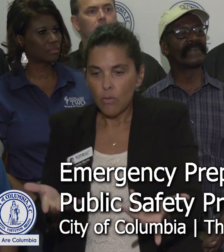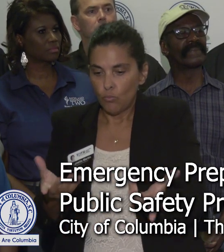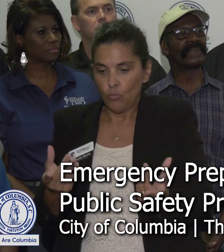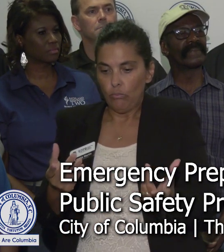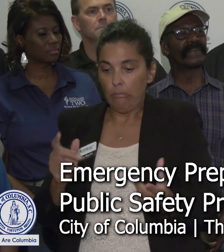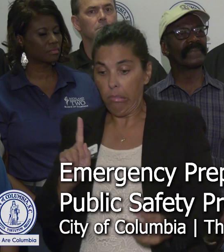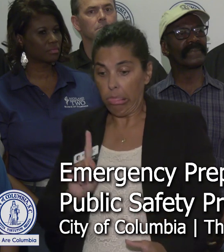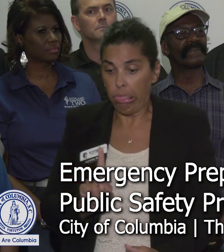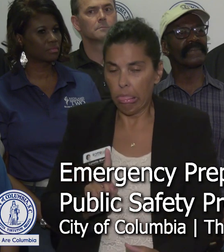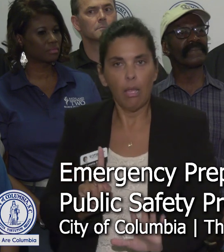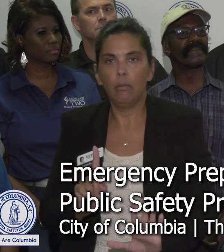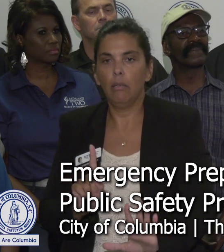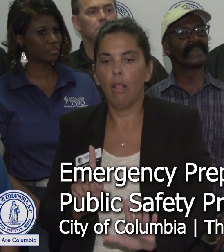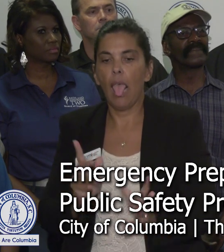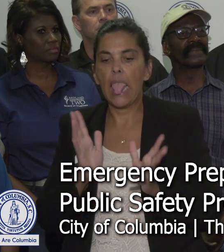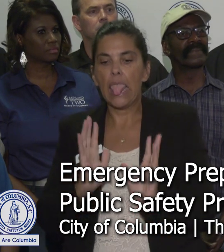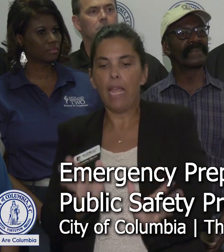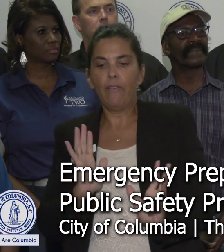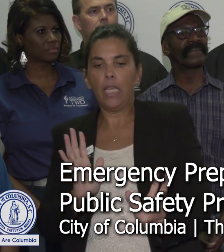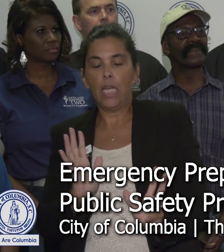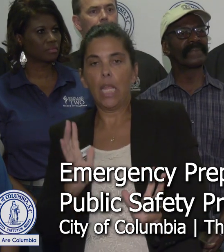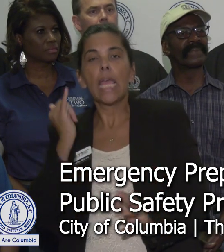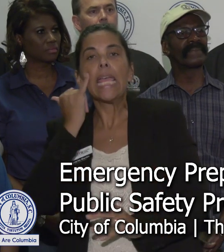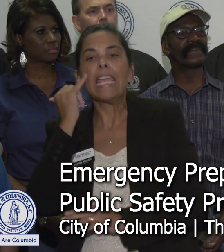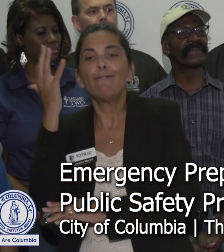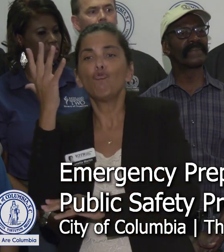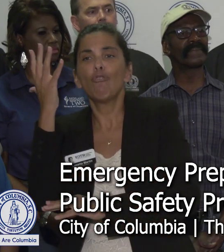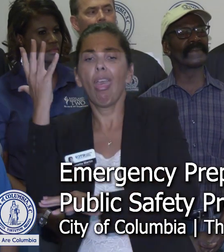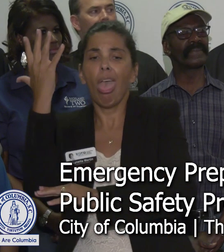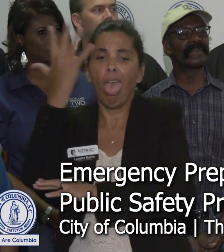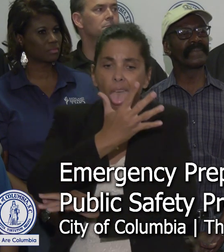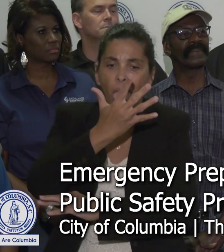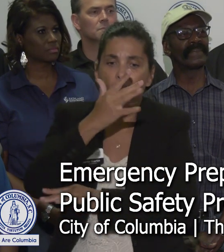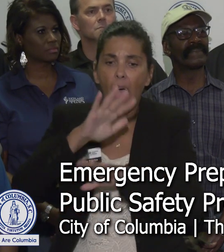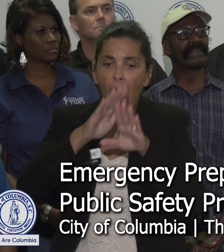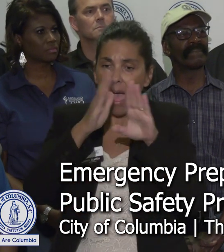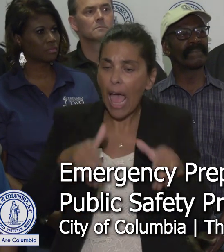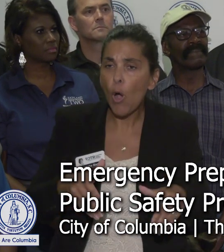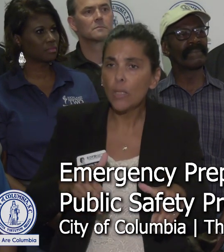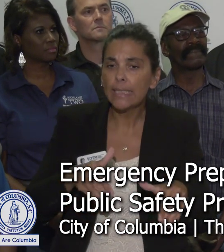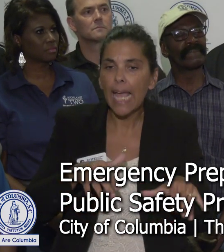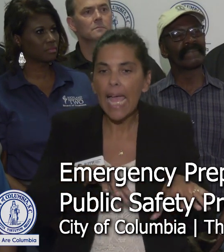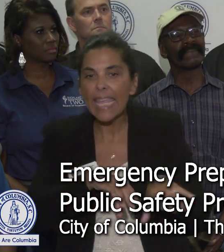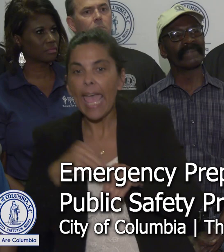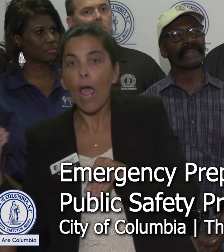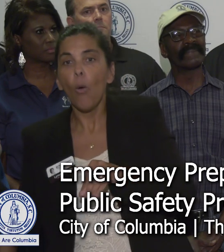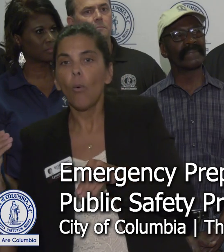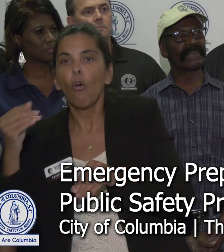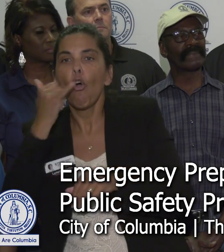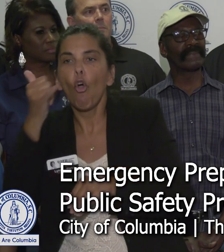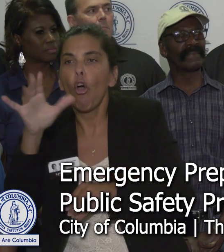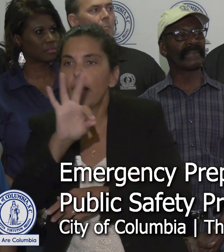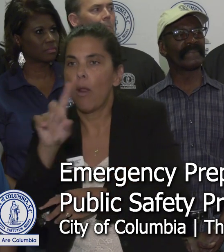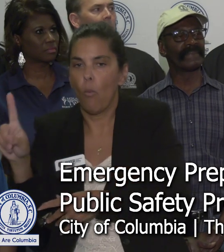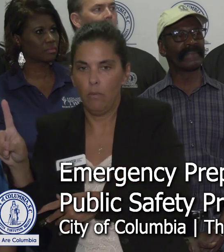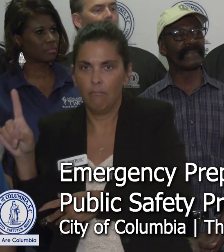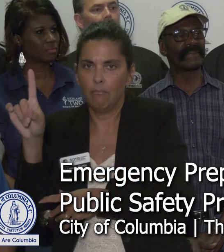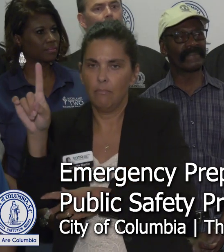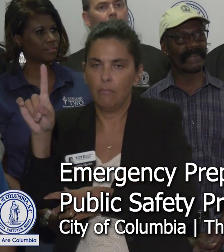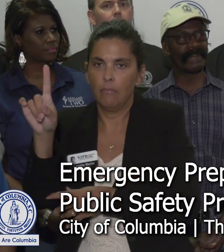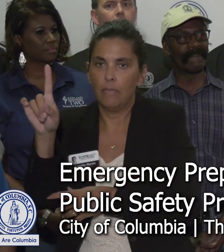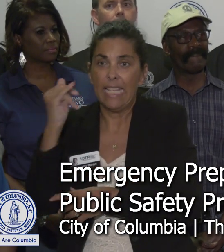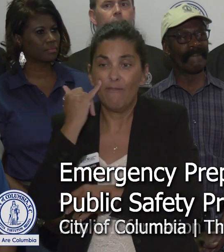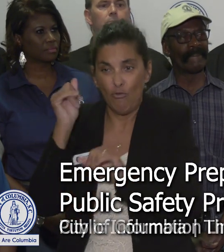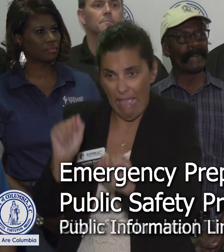live. If you have a tree that toppled over in your house, get out if you can, and make sure you call us, dial 911. Just remember, when we